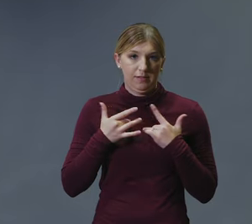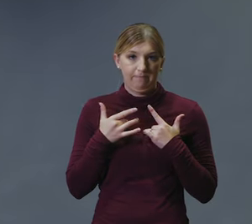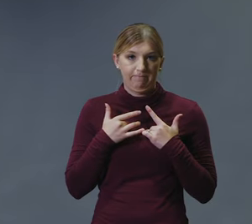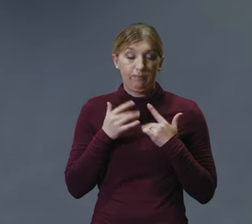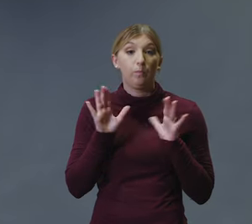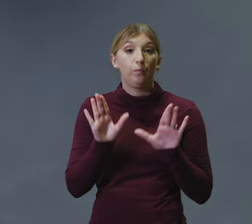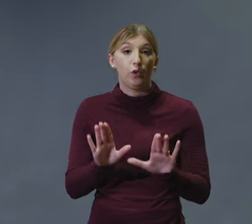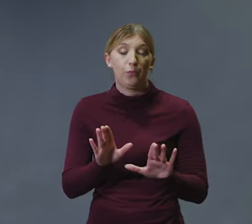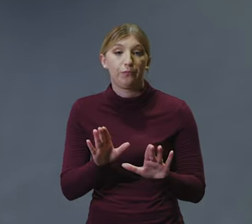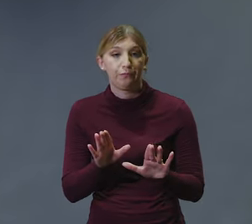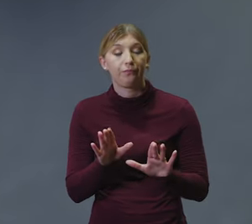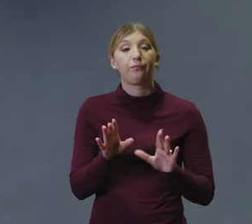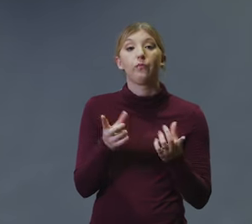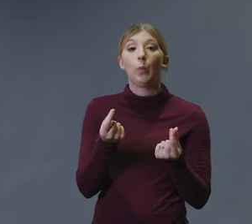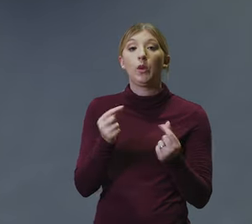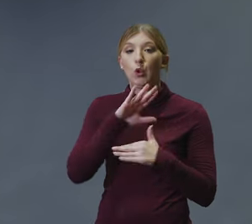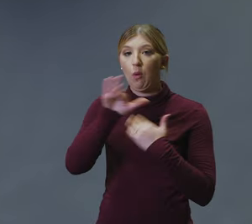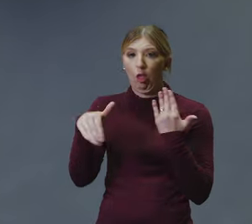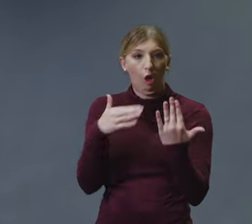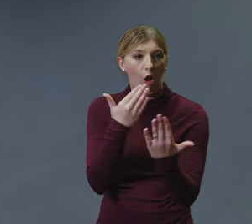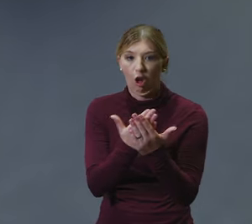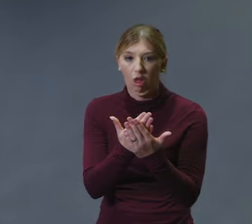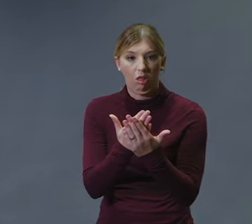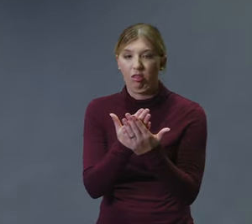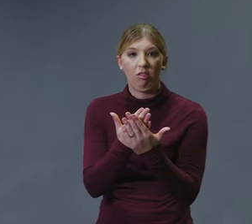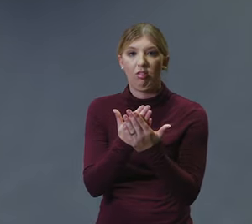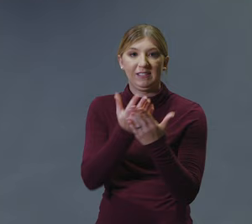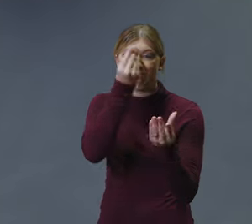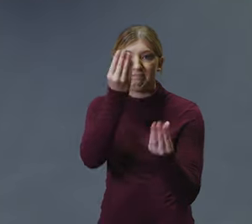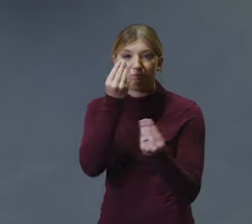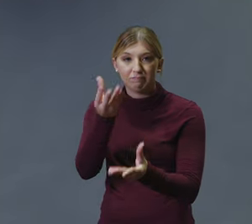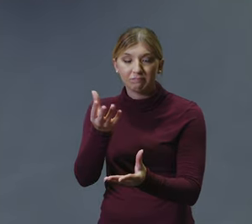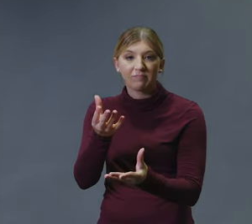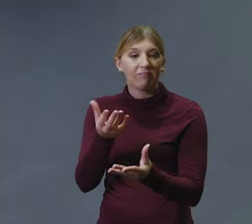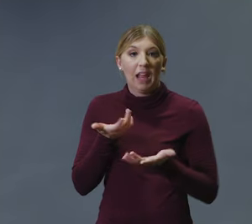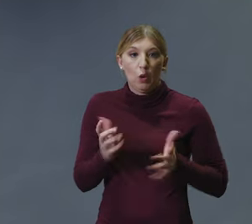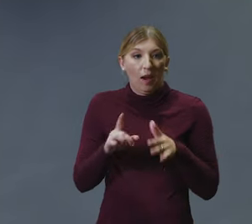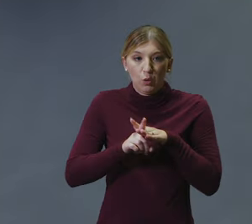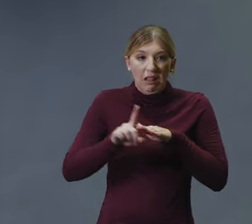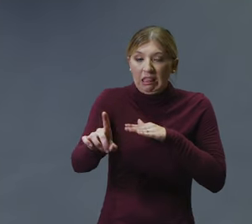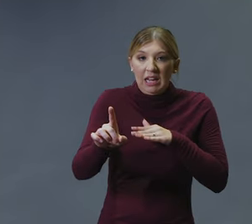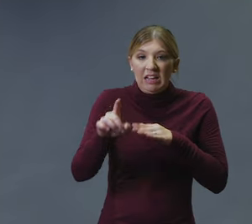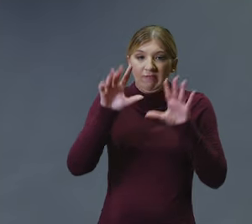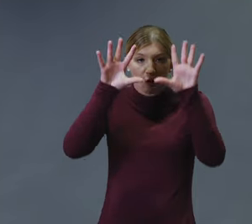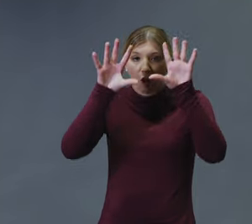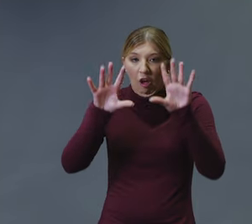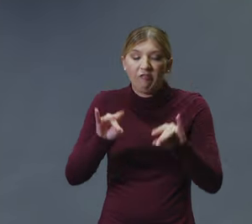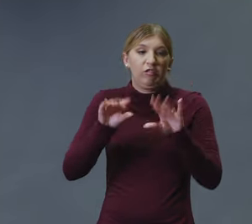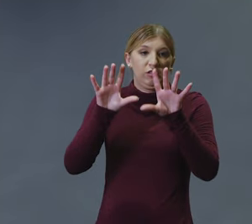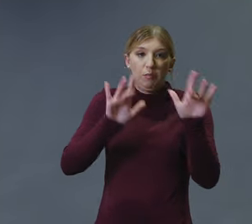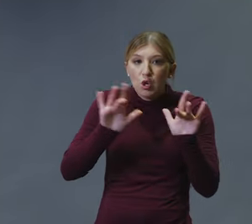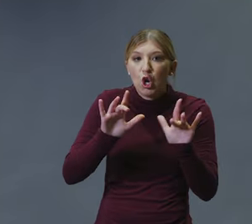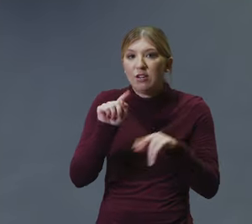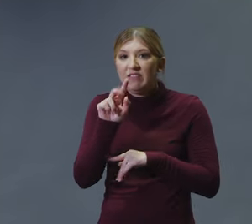So, what do we do with all of this? I don't want you to leave from here turning off your computer or your